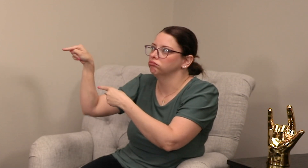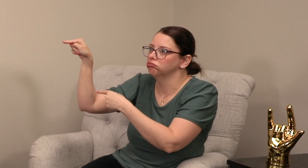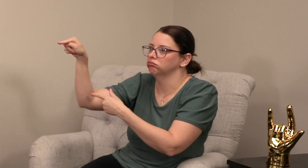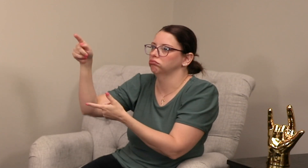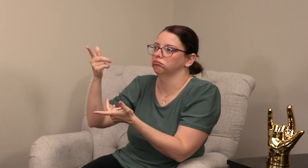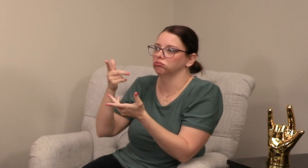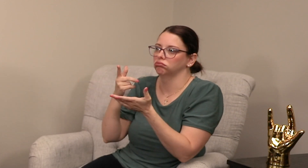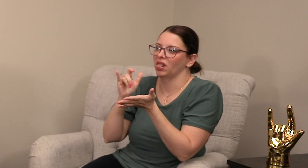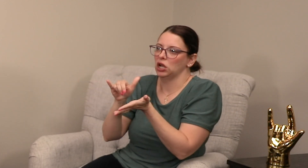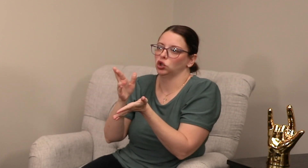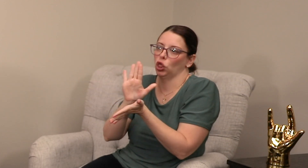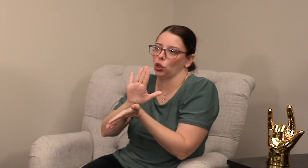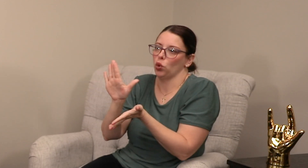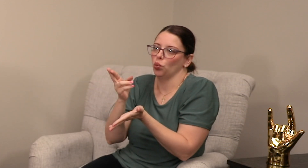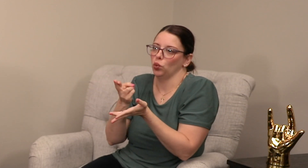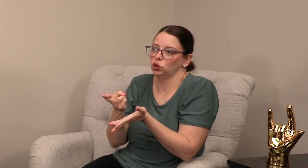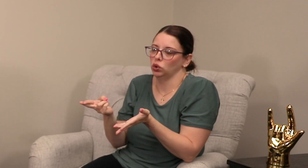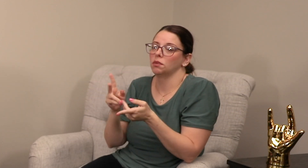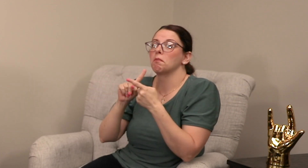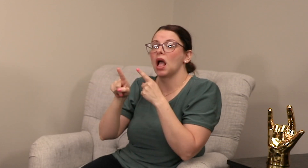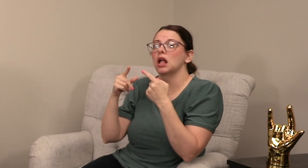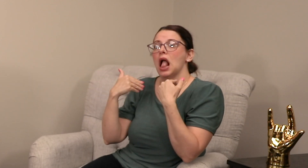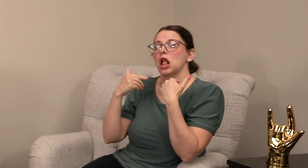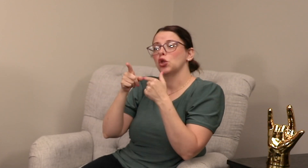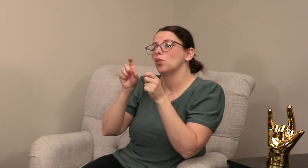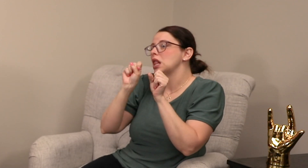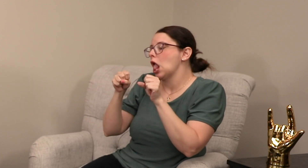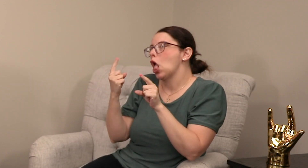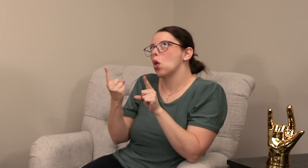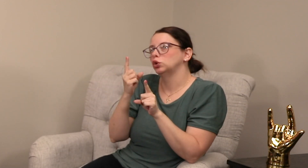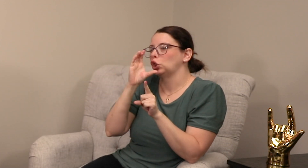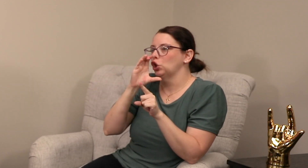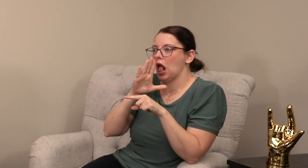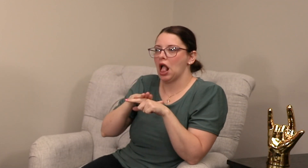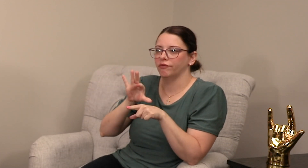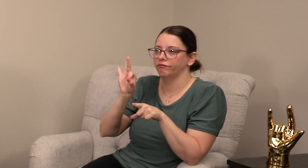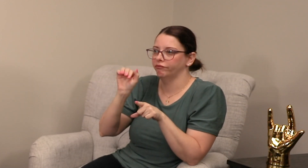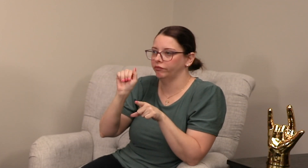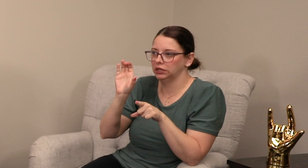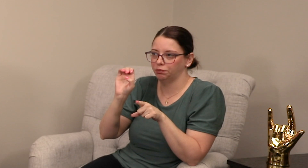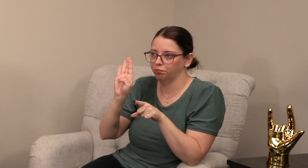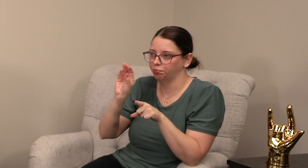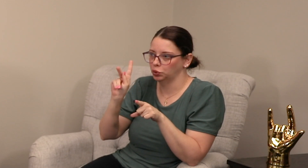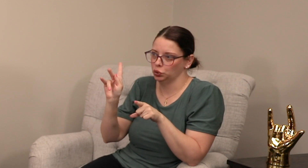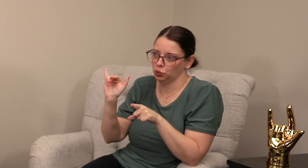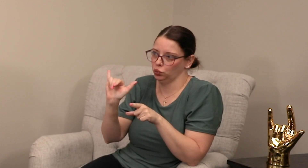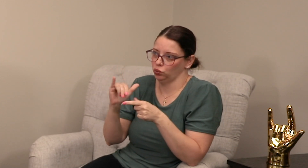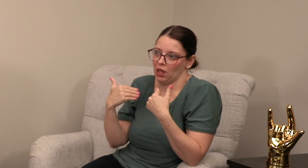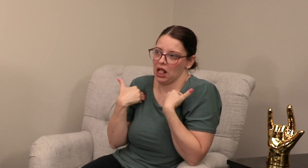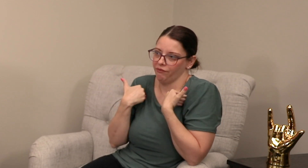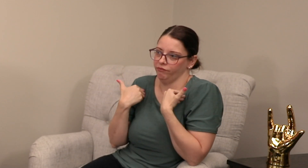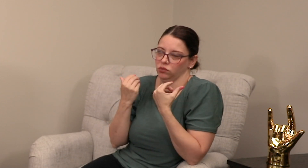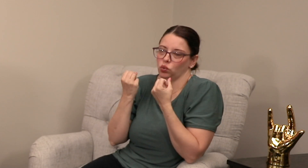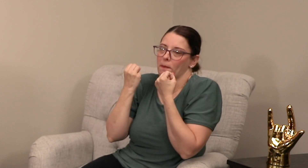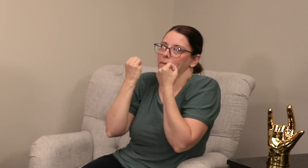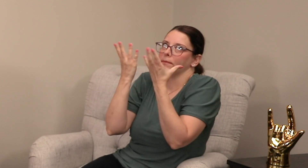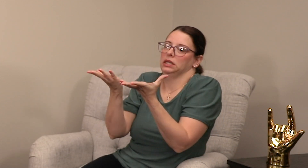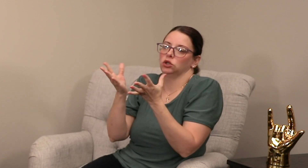interpreter, maybe you can talk to that person. I mean, that's a great resource. And you can always look on Facebook too. I mean, Facebook has